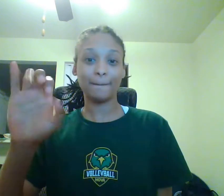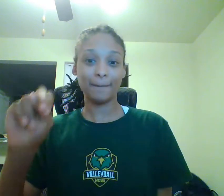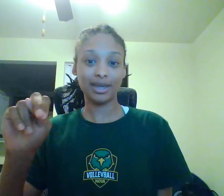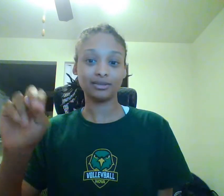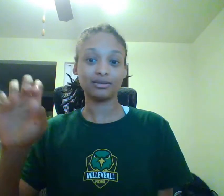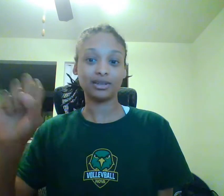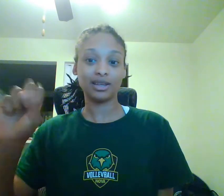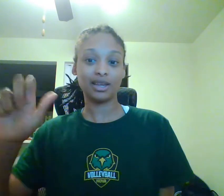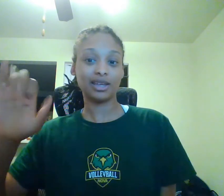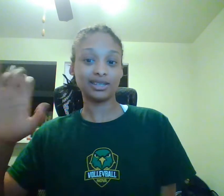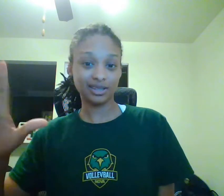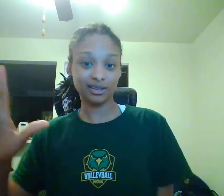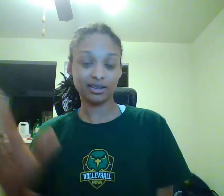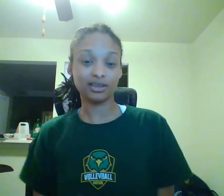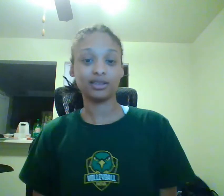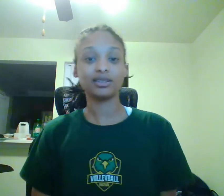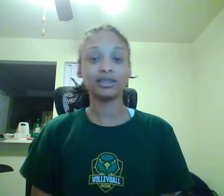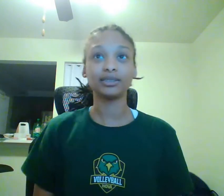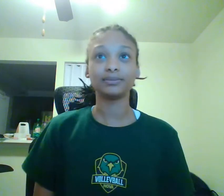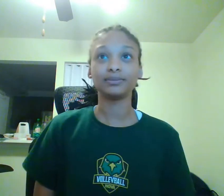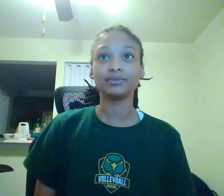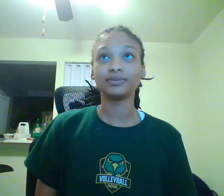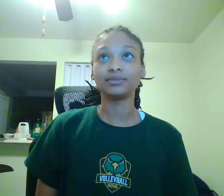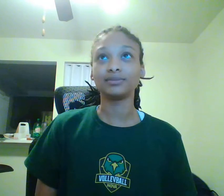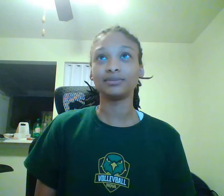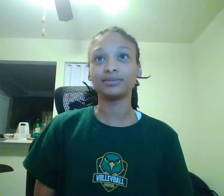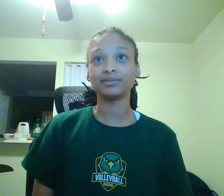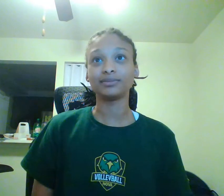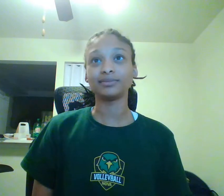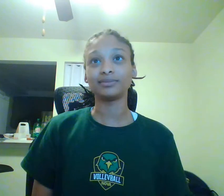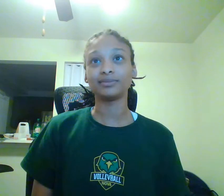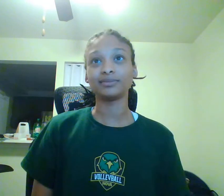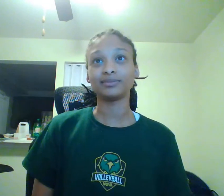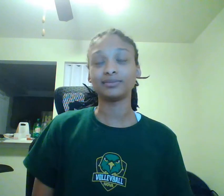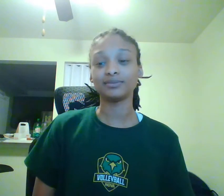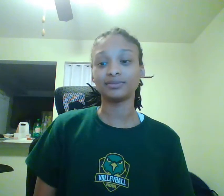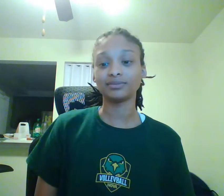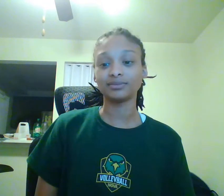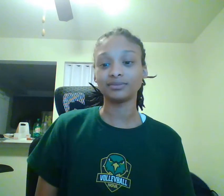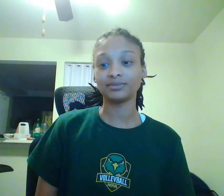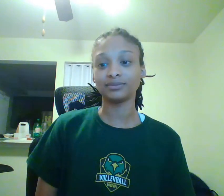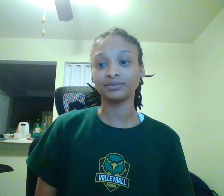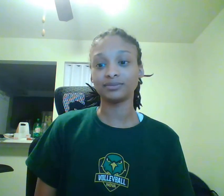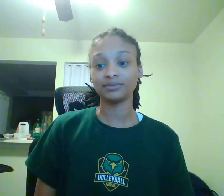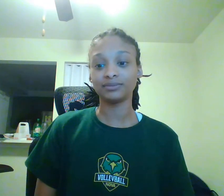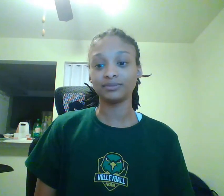In sailing, it's not always point to point to get from one place to another.